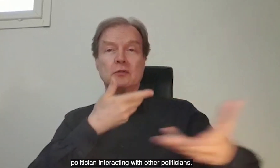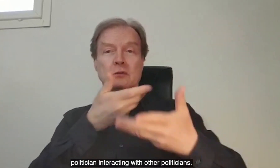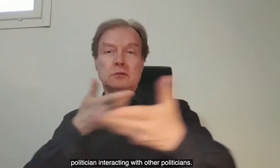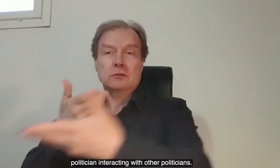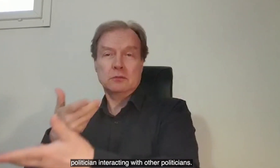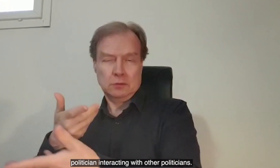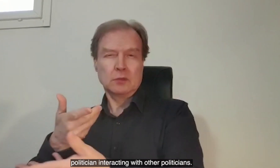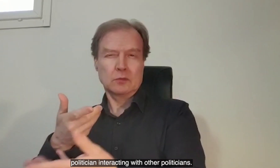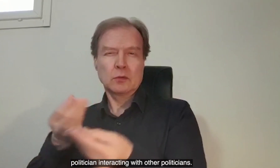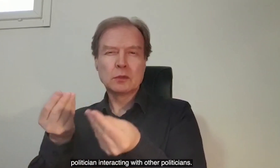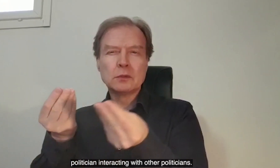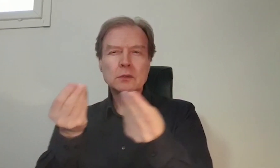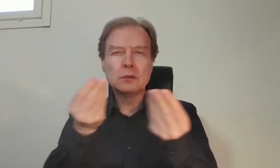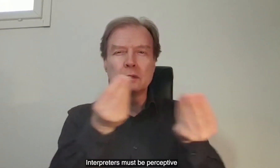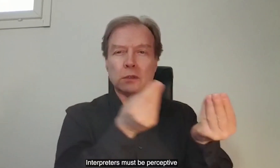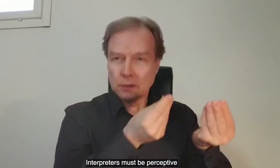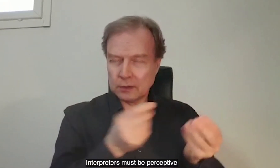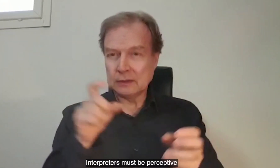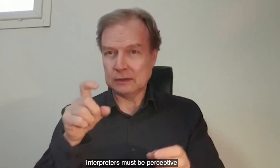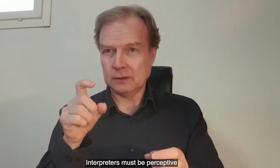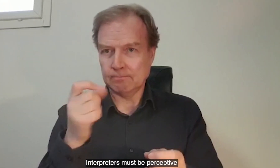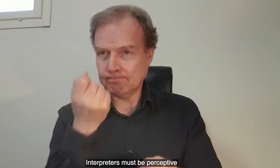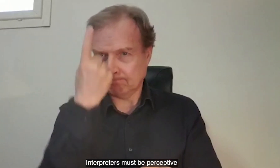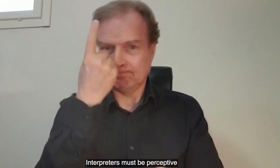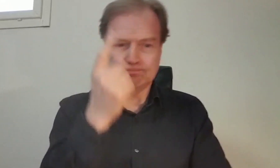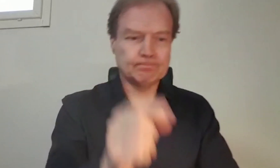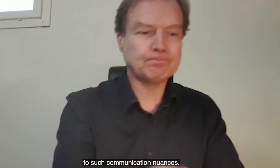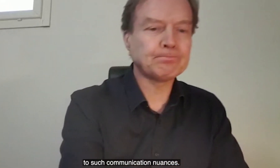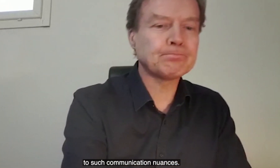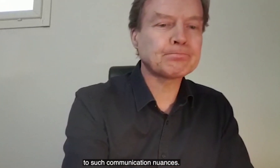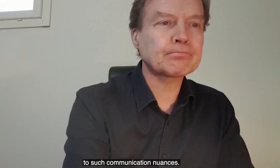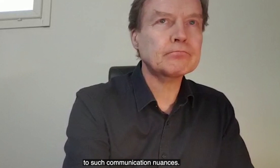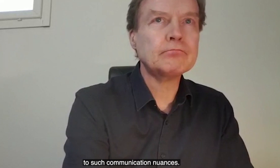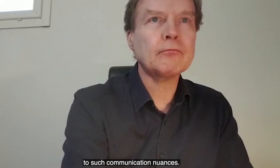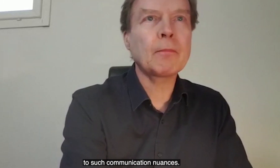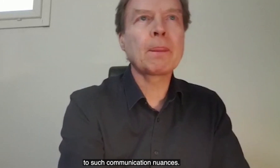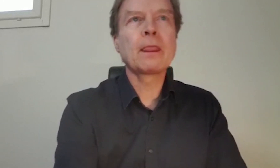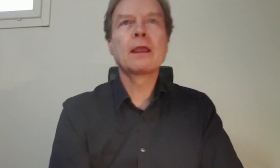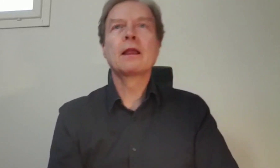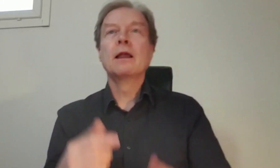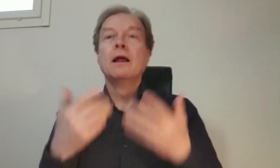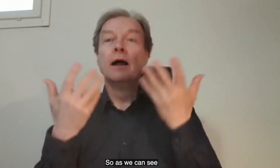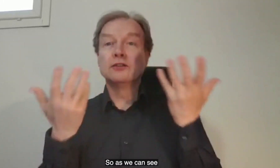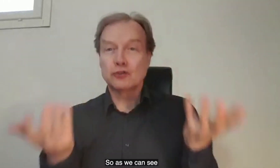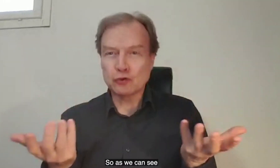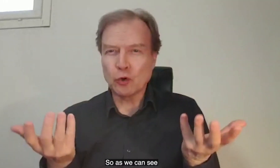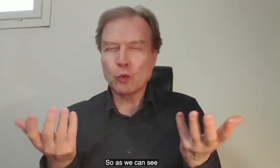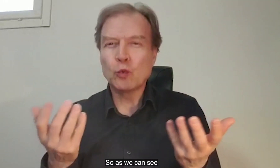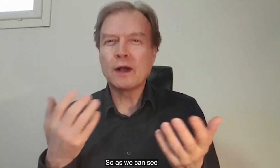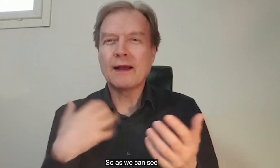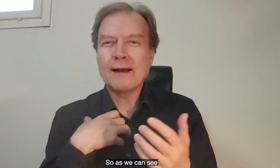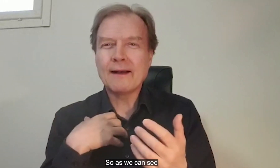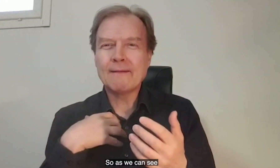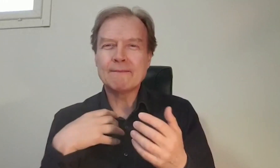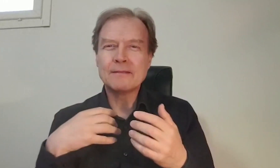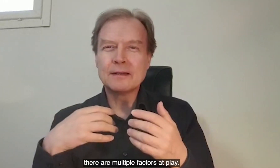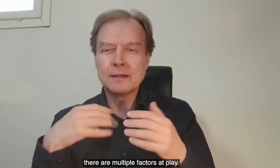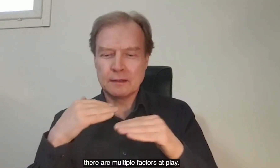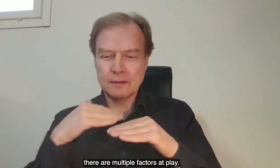styles, as would be the case with a politician interacting with other politicians. Interpreters